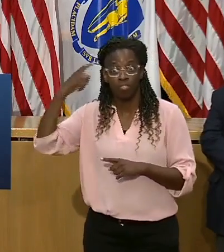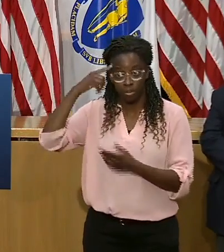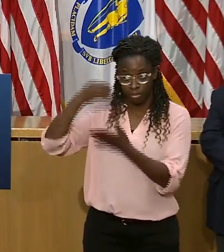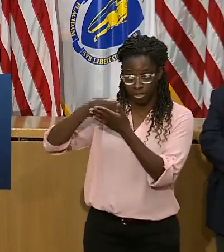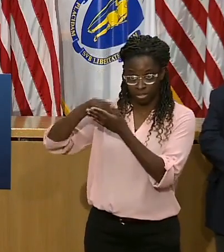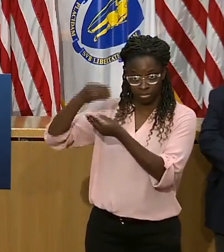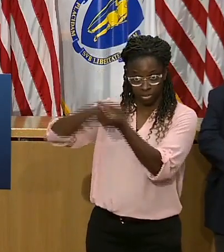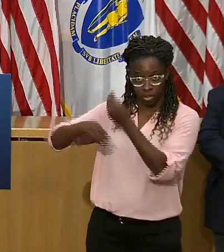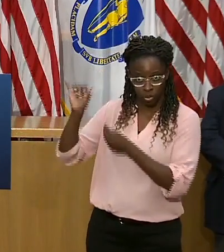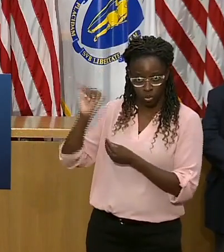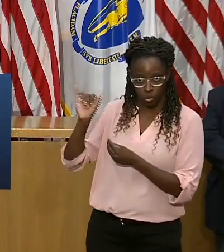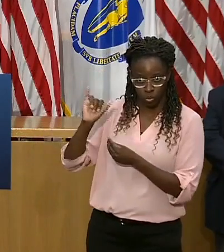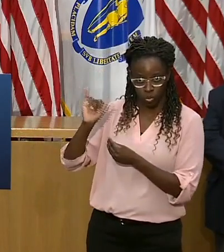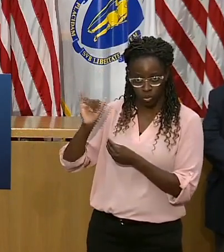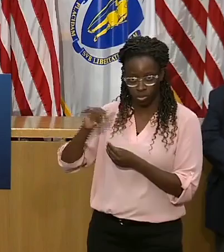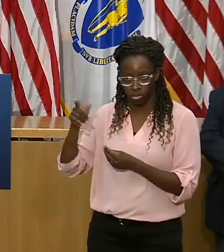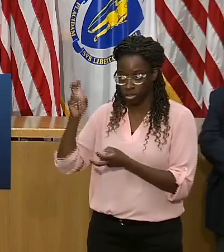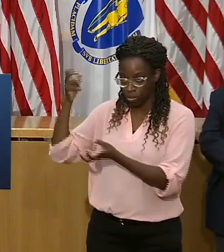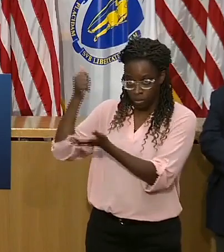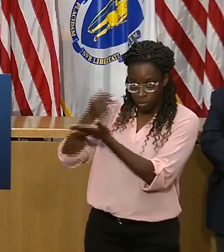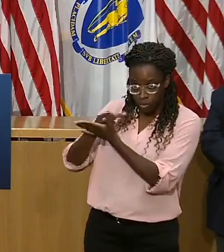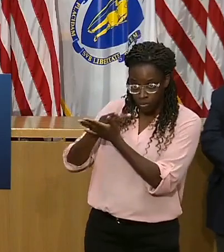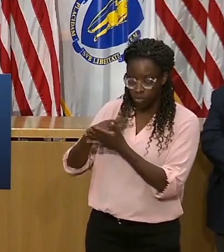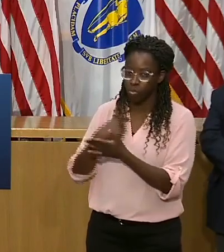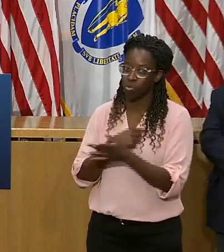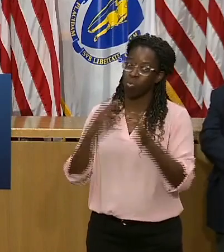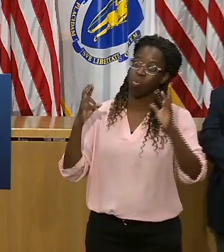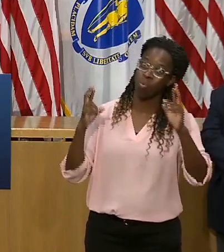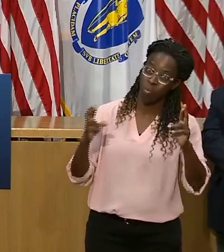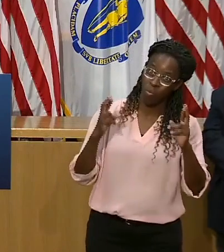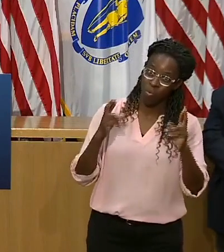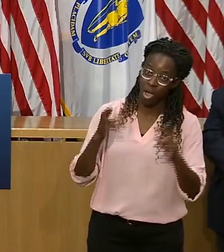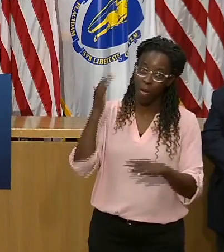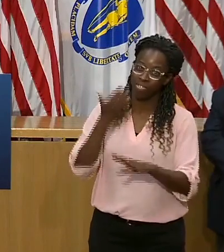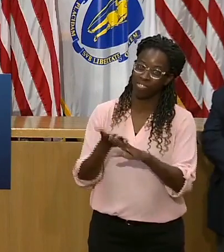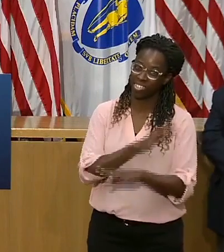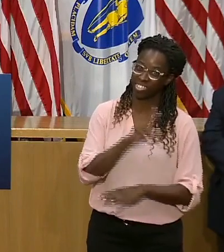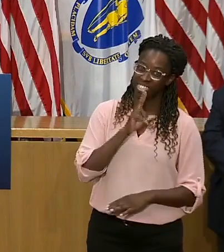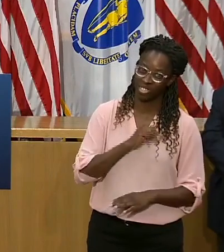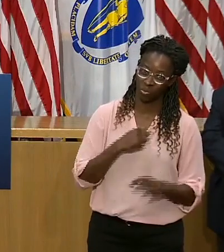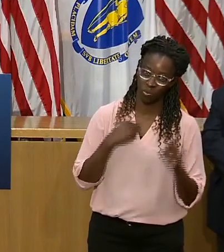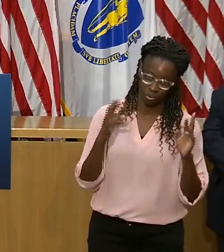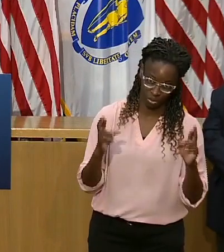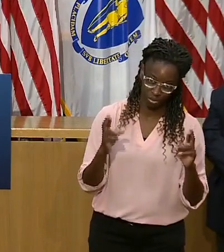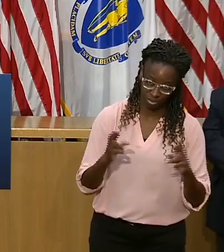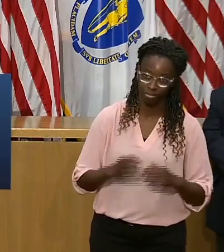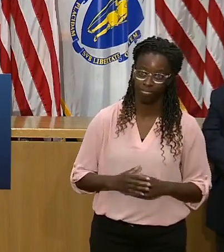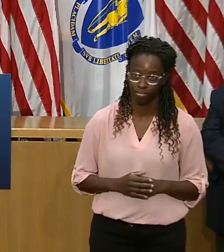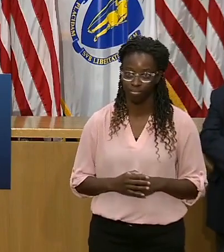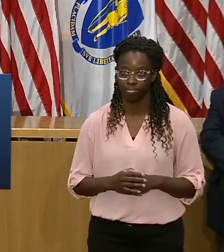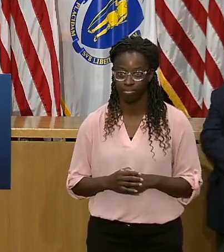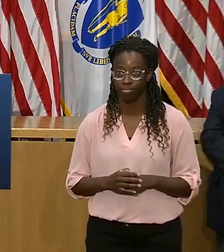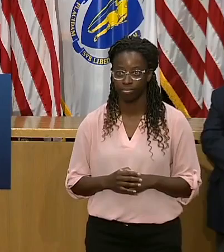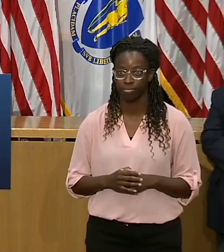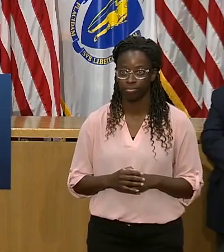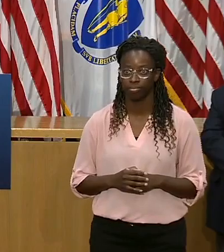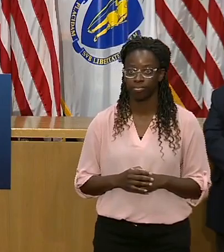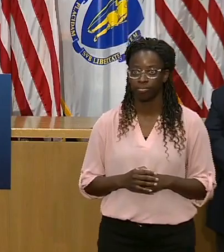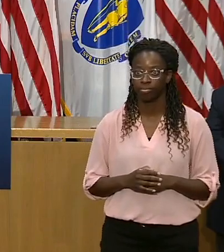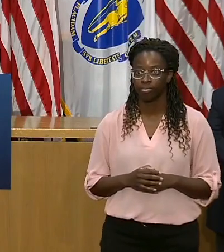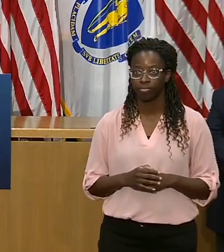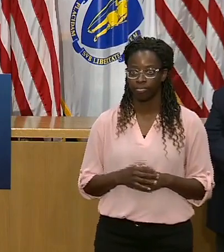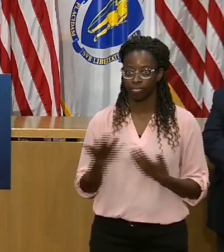and Thanksgiving. And hopefully at some point around then or soon after, it's got to be obviously by the end of the session, we'll get